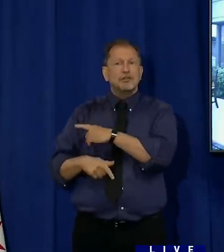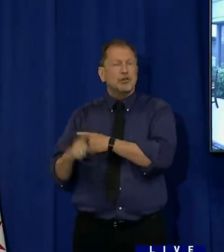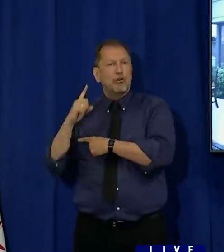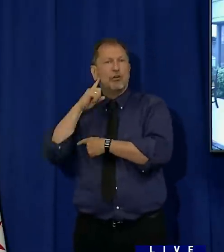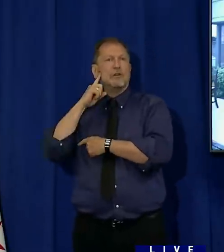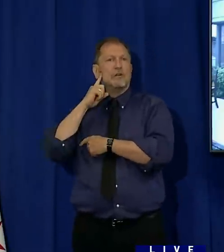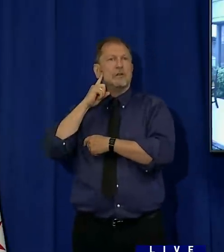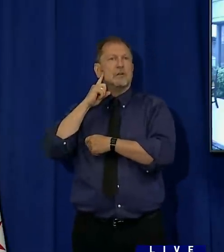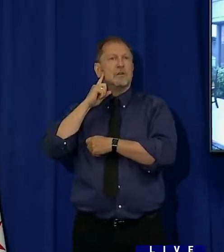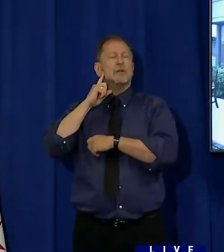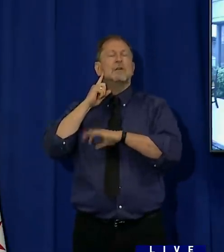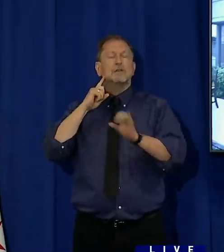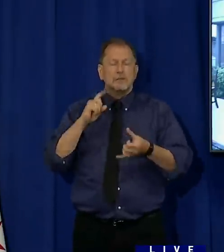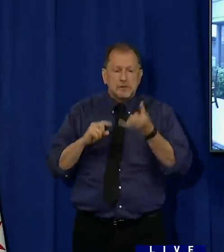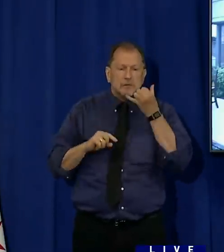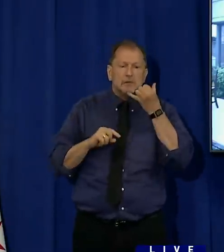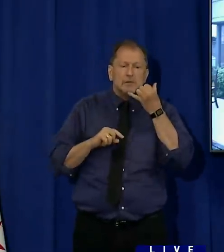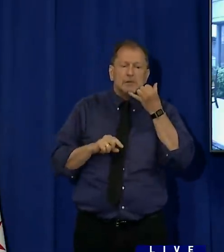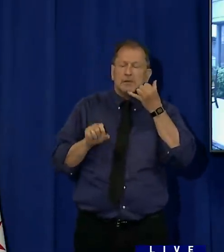since I talked to